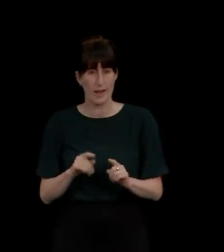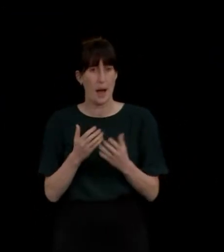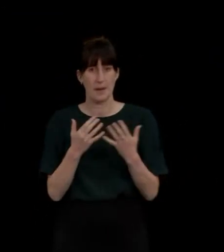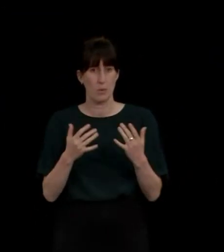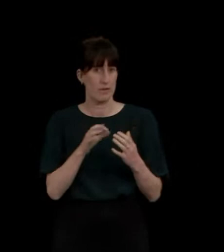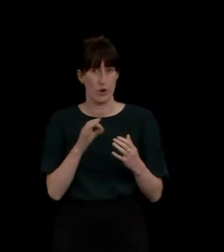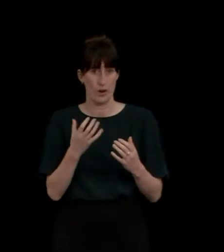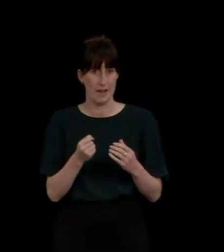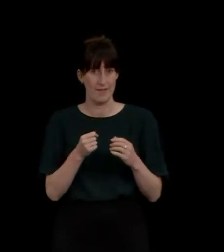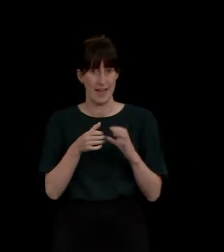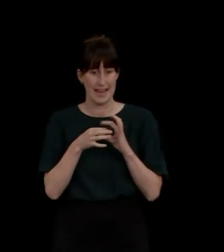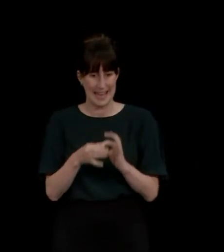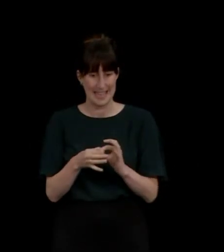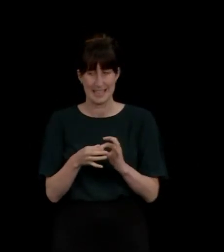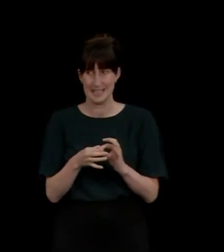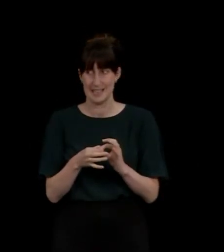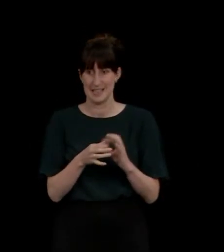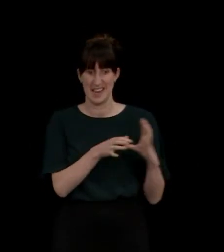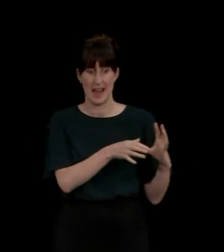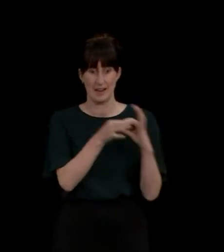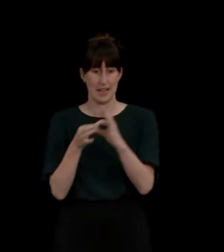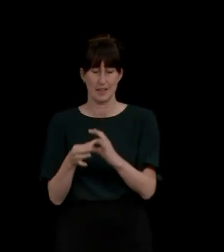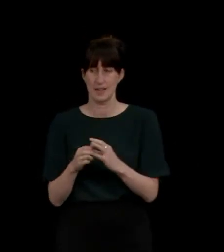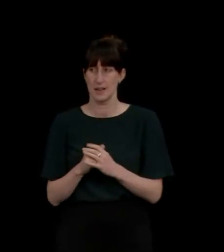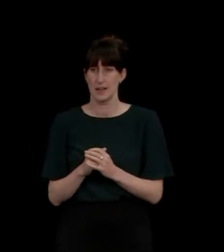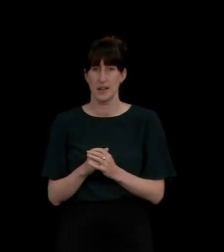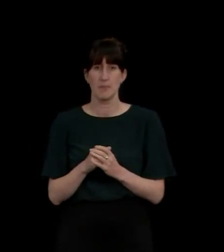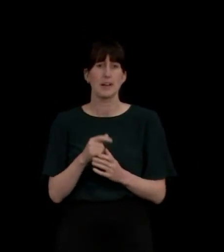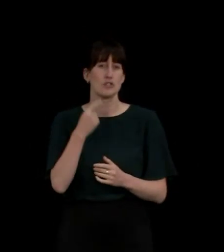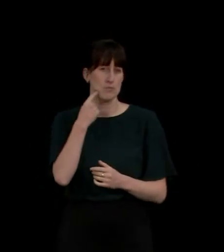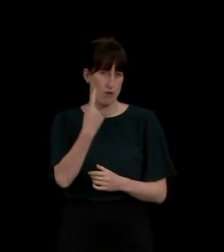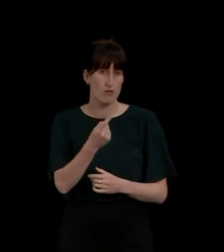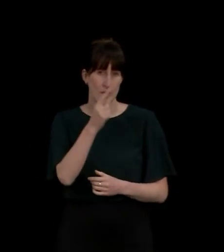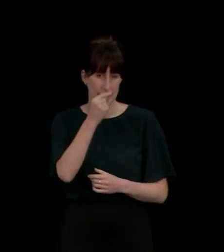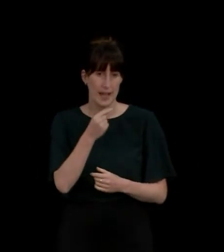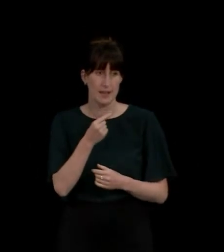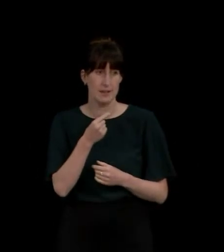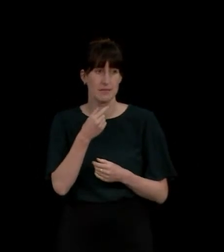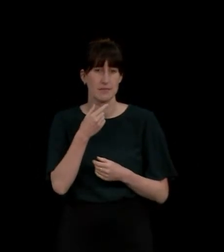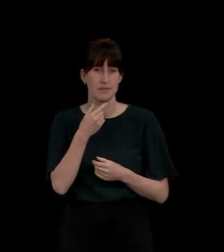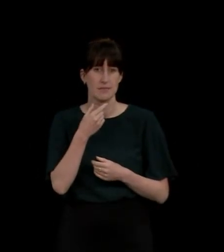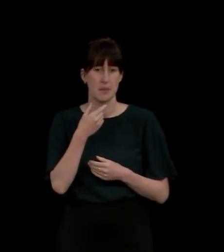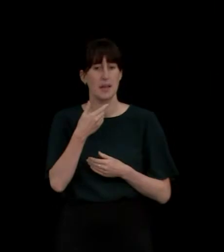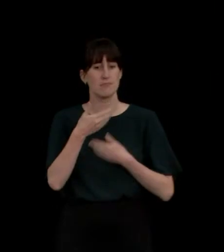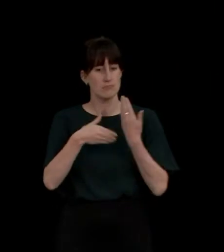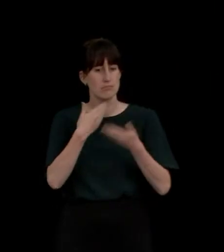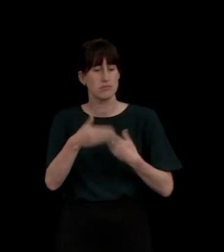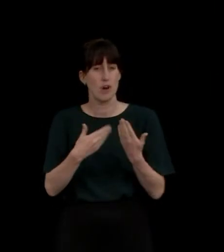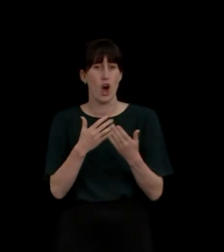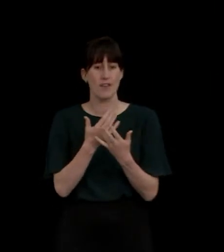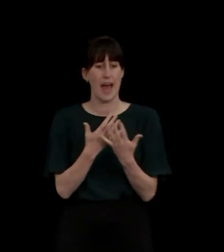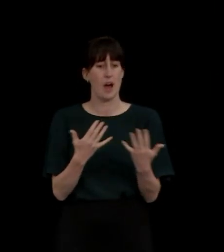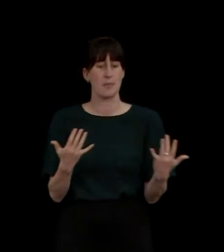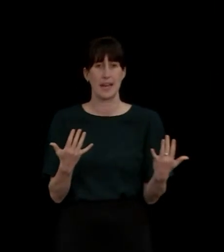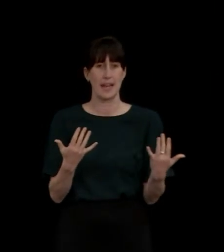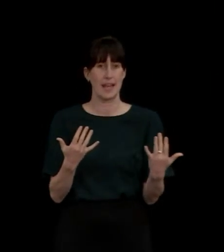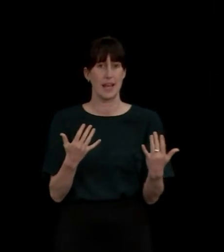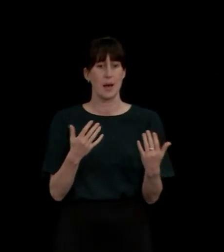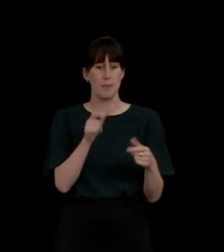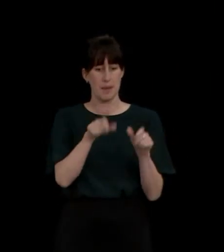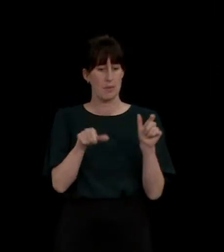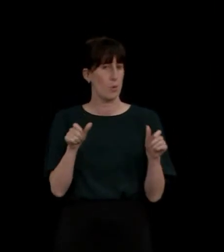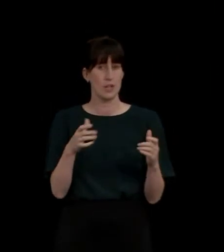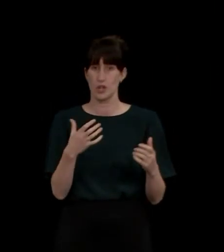report I've had on the daily today, but we might come back to you tomorrow with that unlinked consolidated list for you.